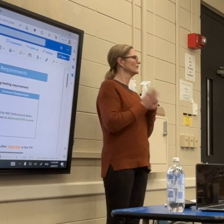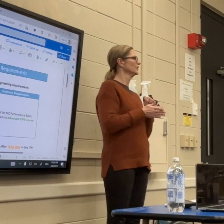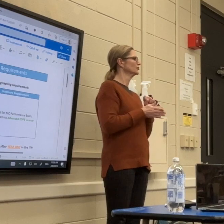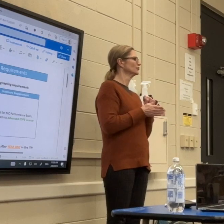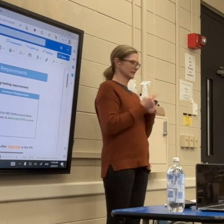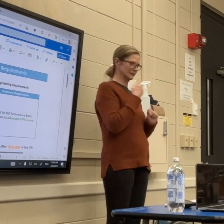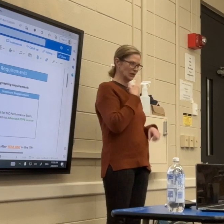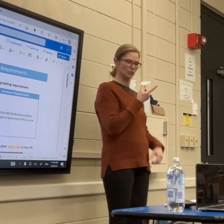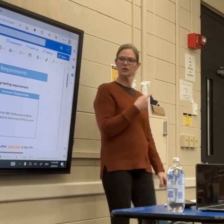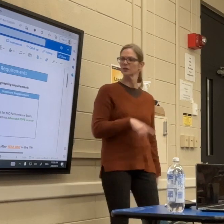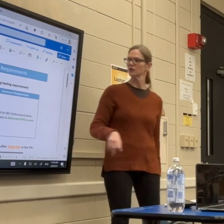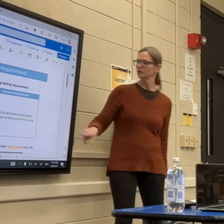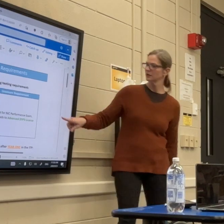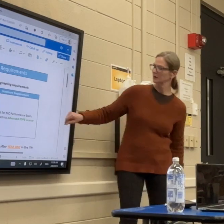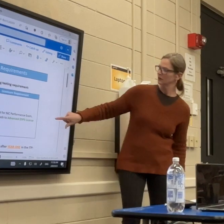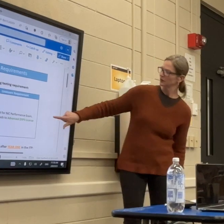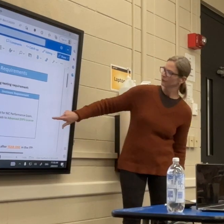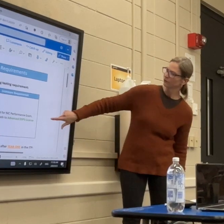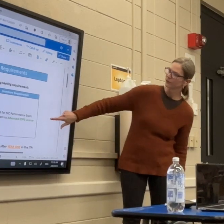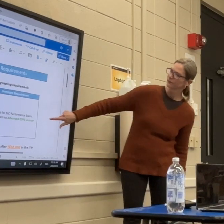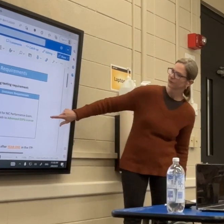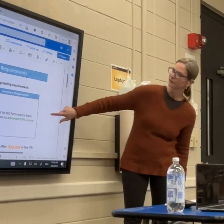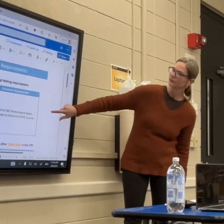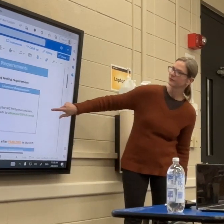for every year for what you need to do.